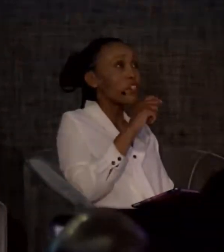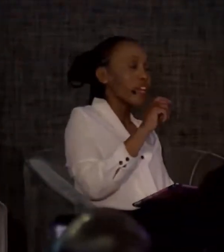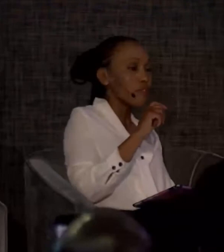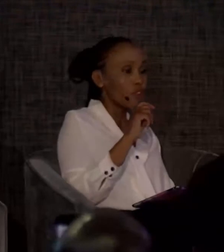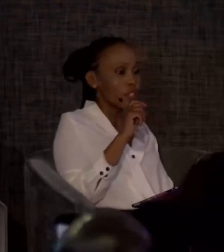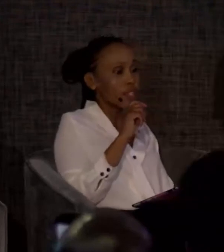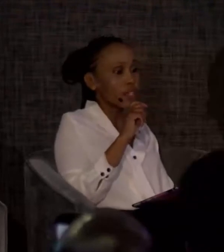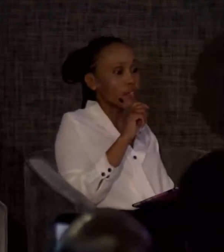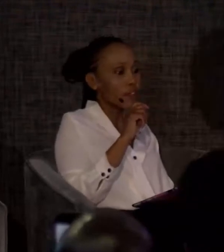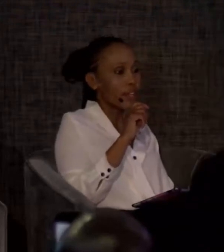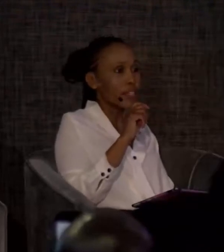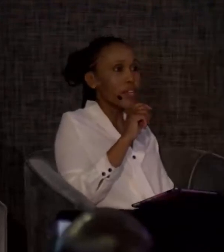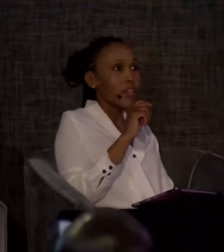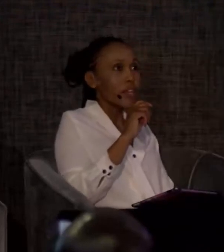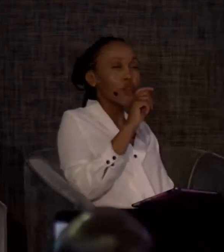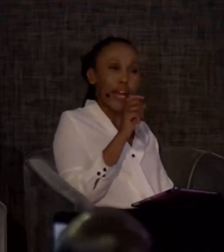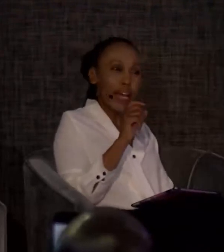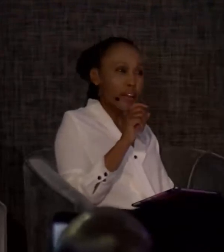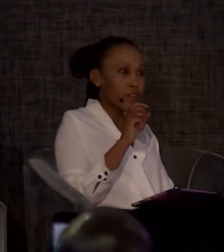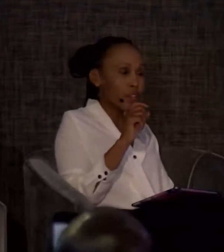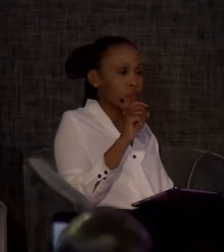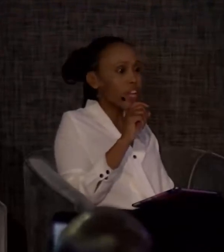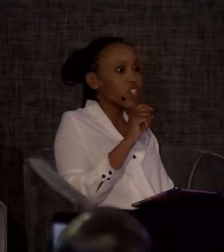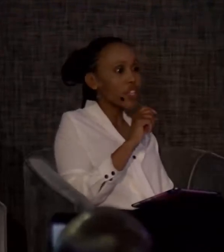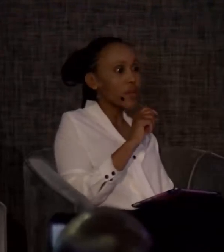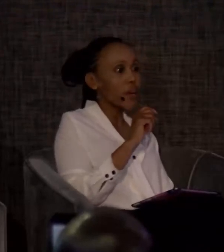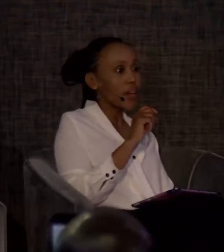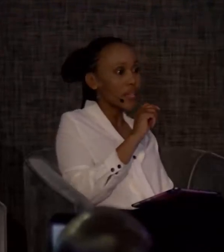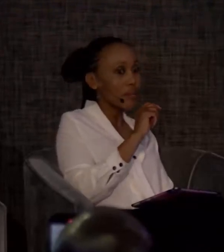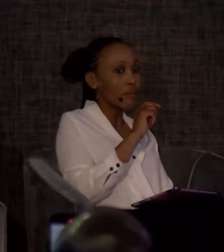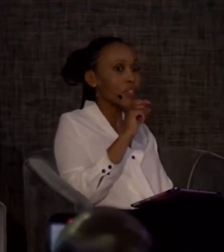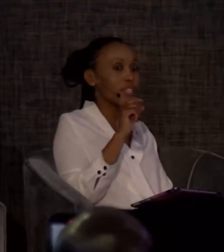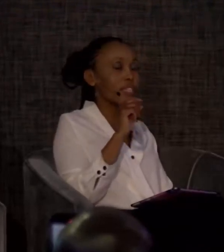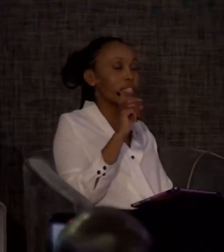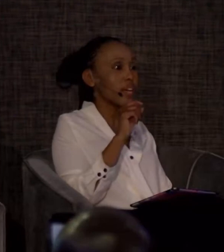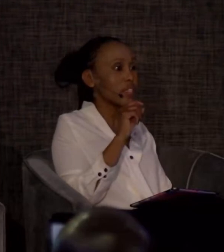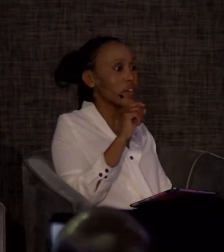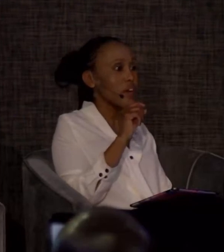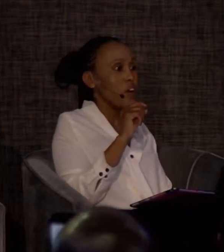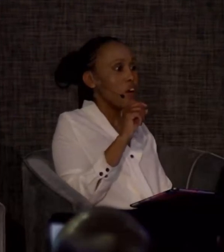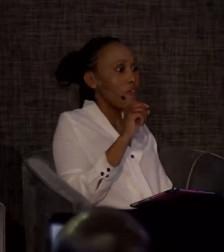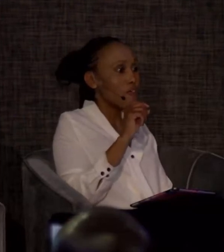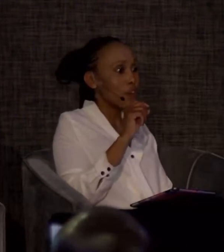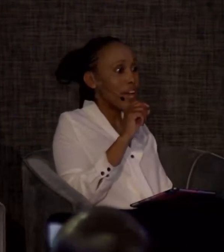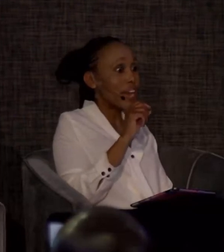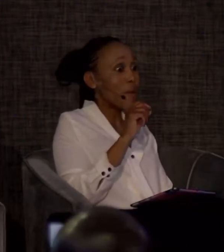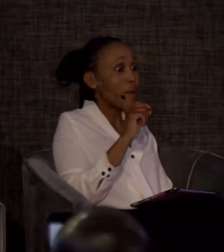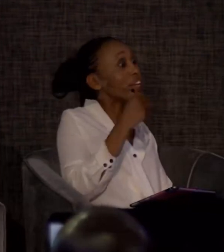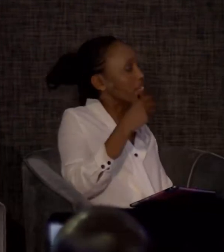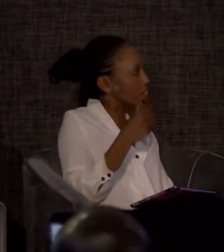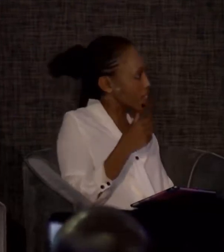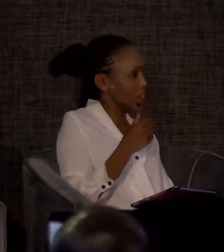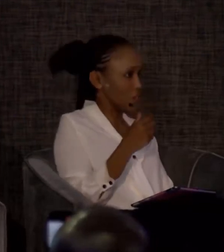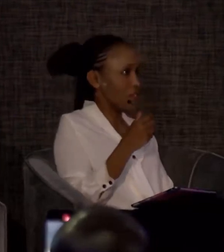especially again, if you consider the fact that the July unrest were actually quite an important indicator of an